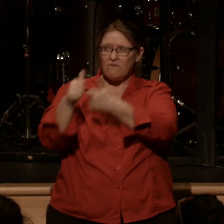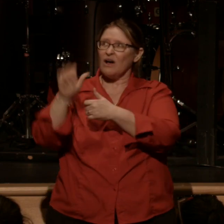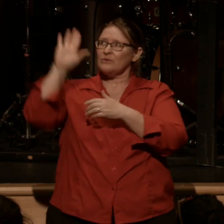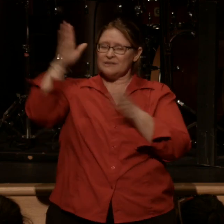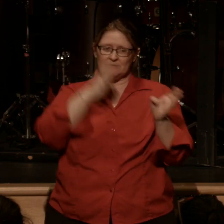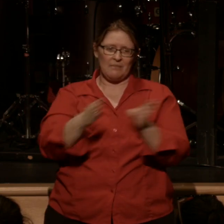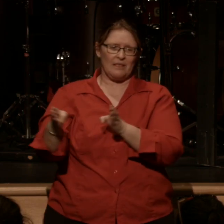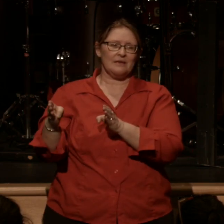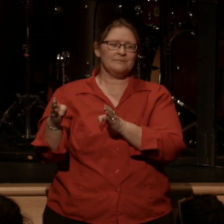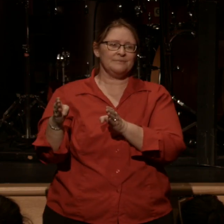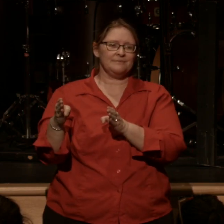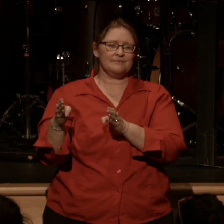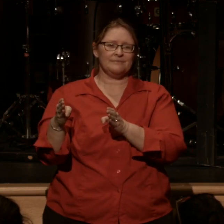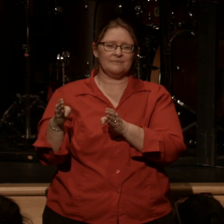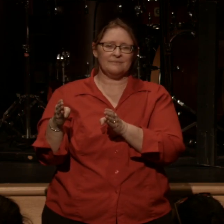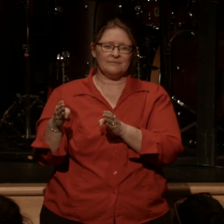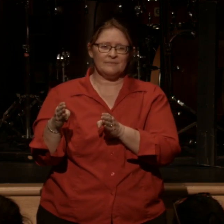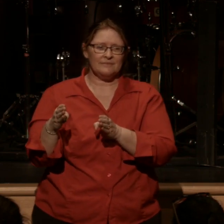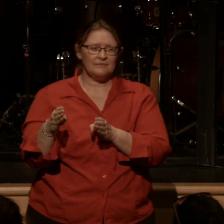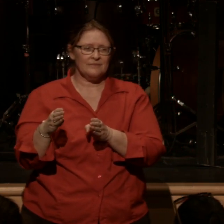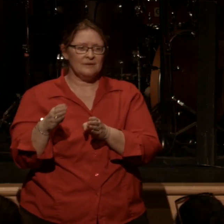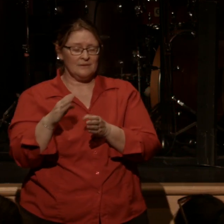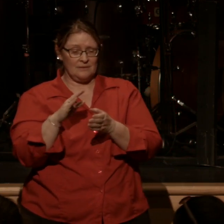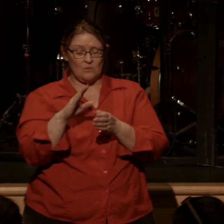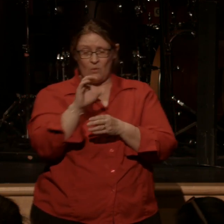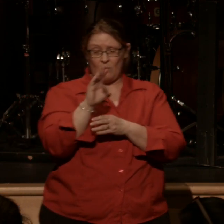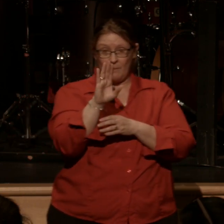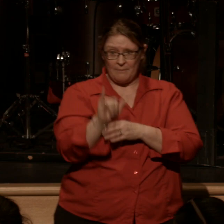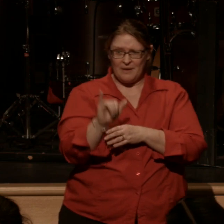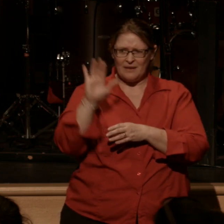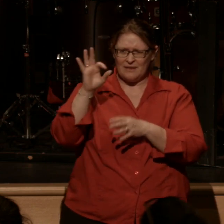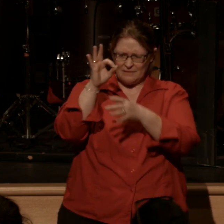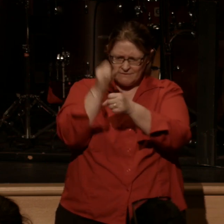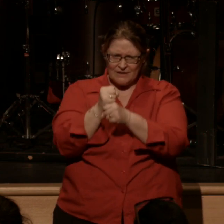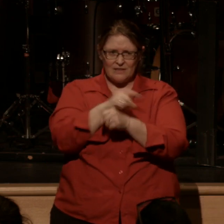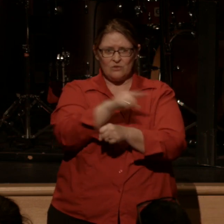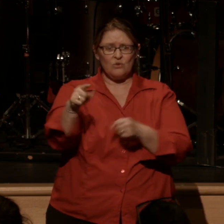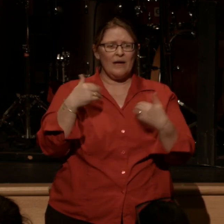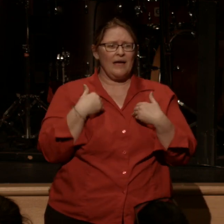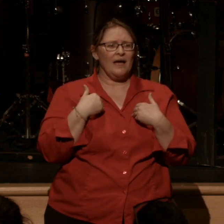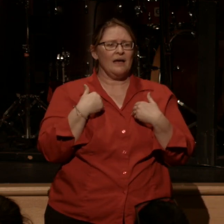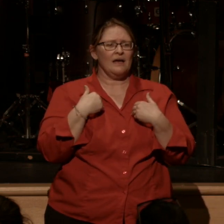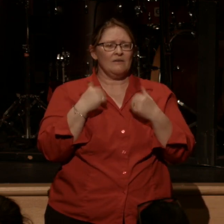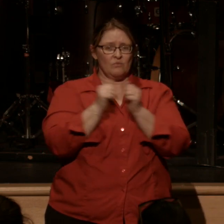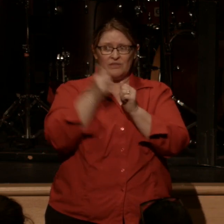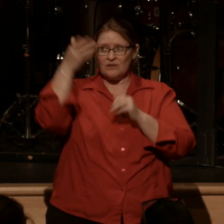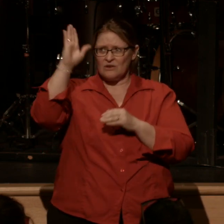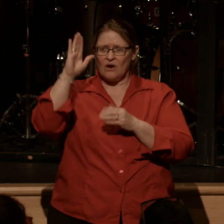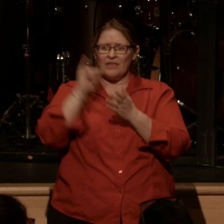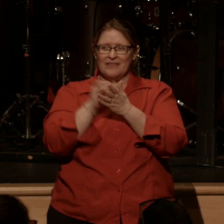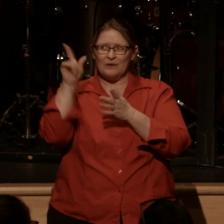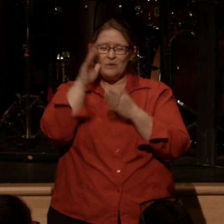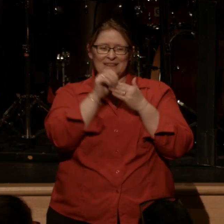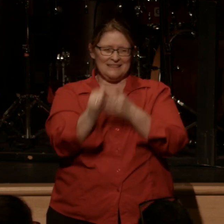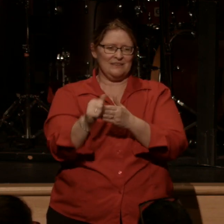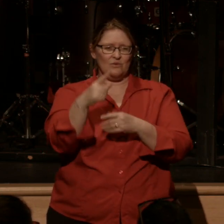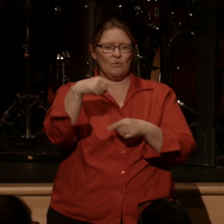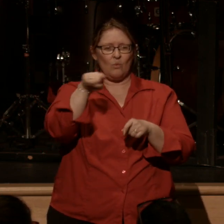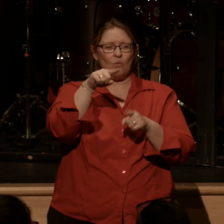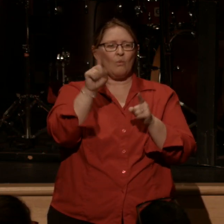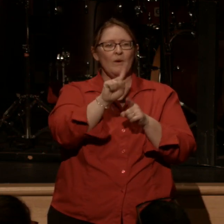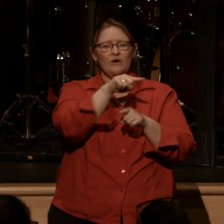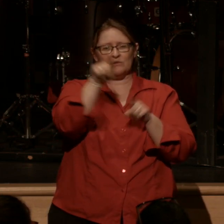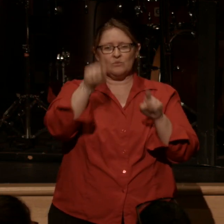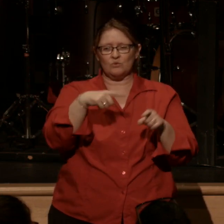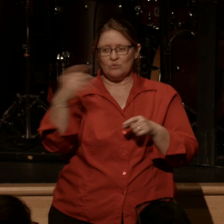his plan and to be obedient to the faith that you have in that God, that he will lead you where you are supposed to